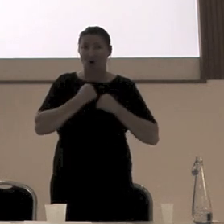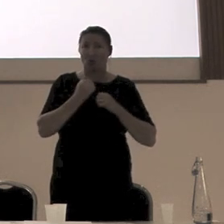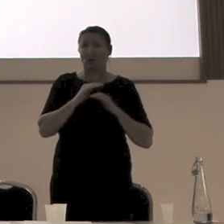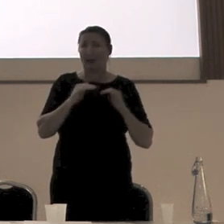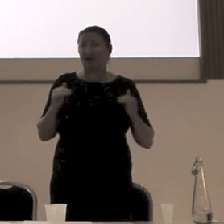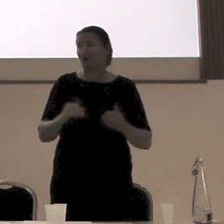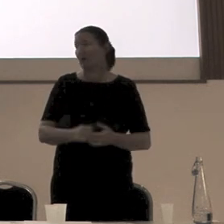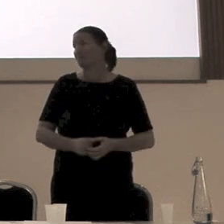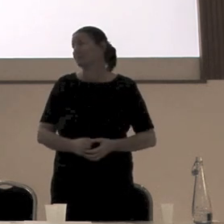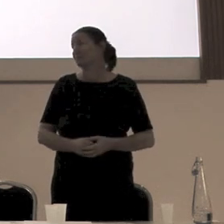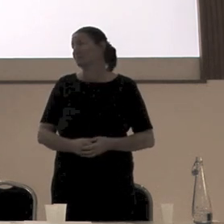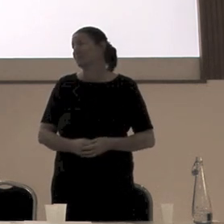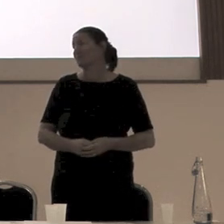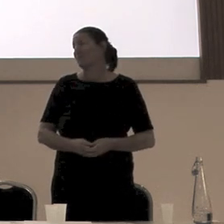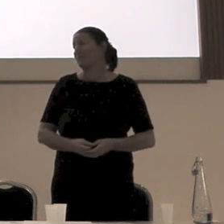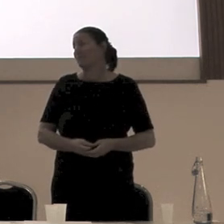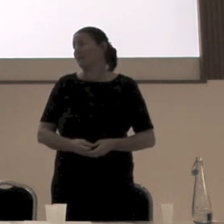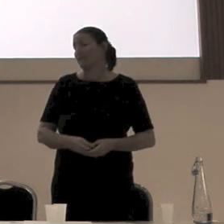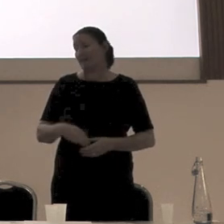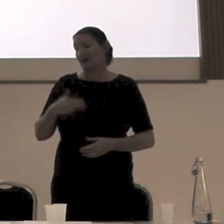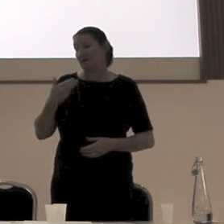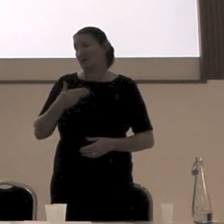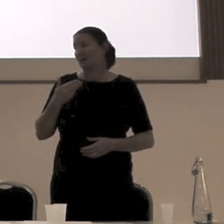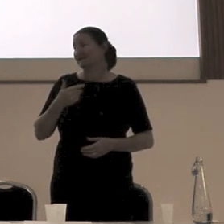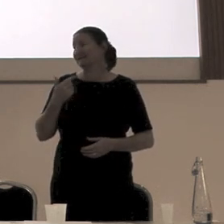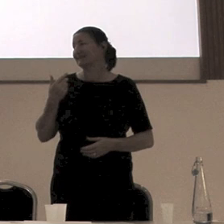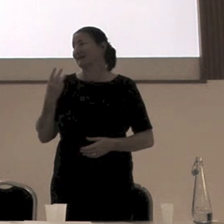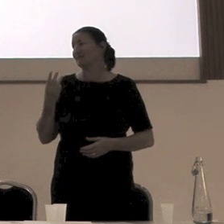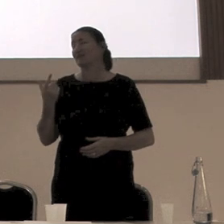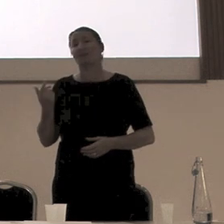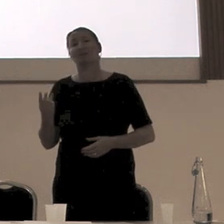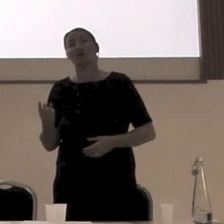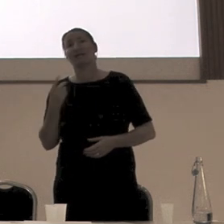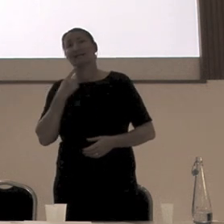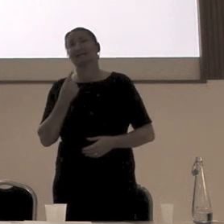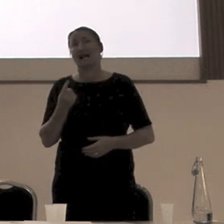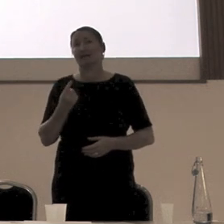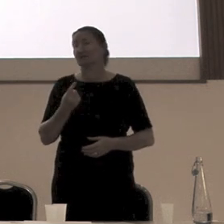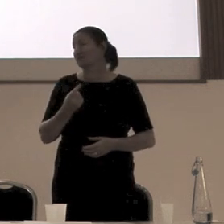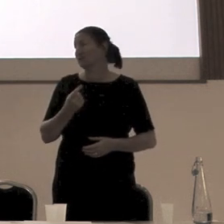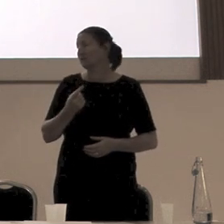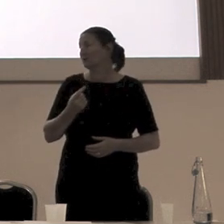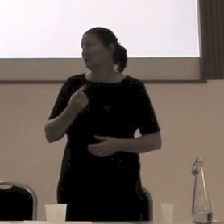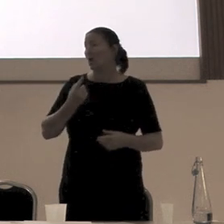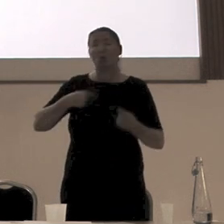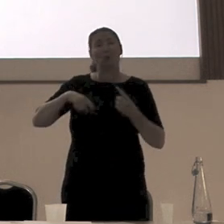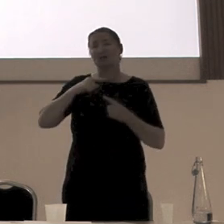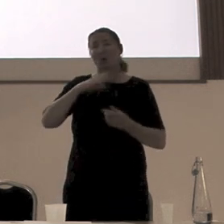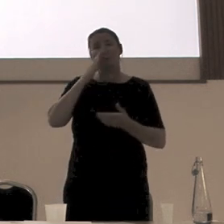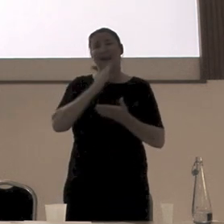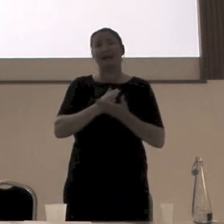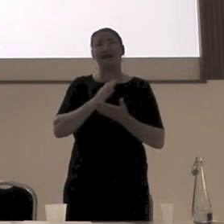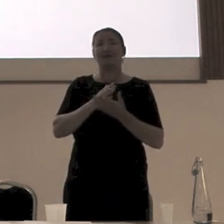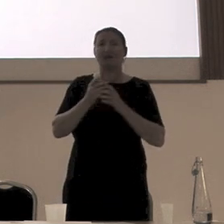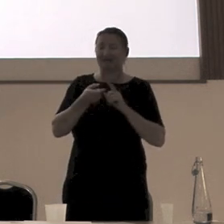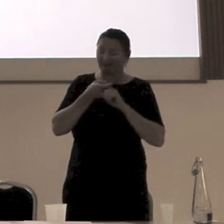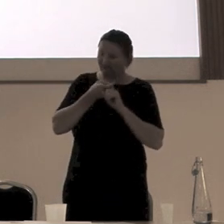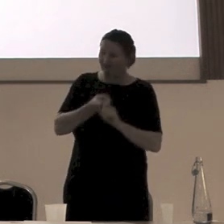it was psychologists who in 1973, and this is my last point, said, we don't believe there is a